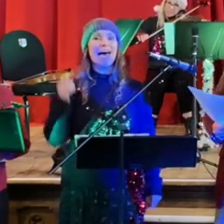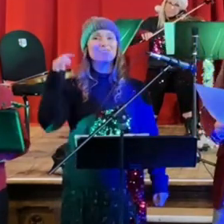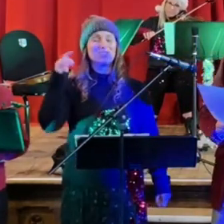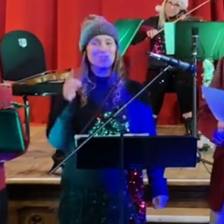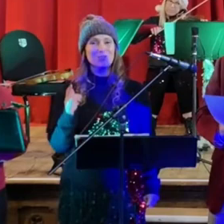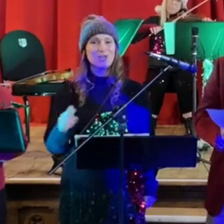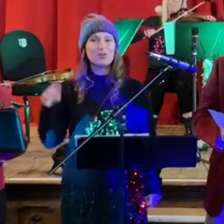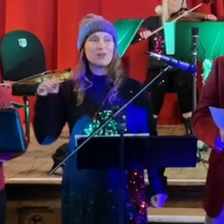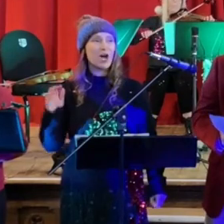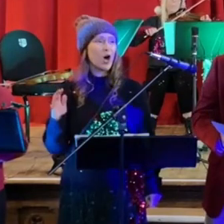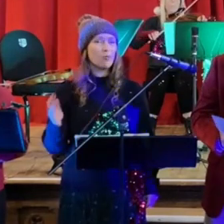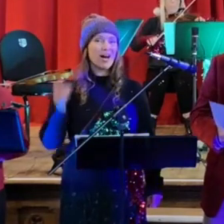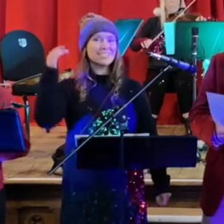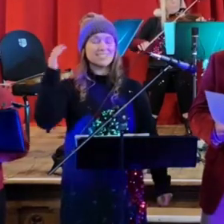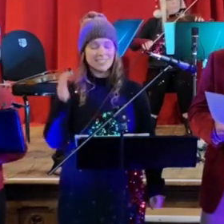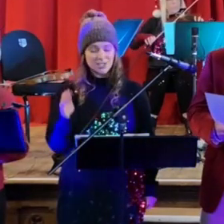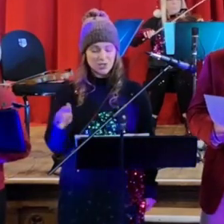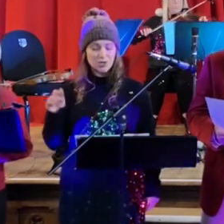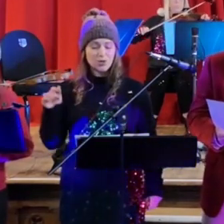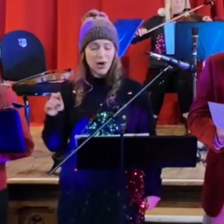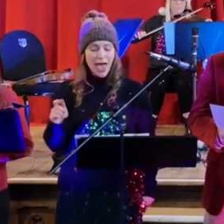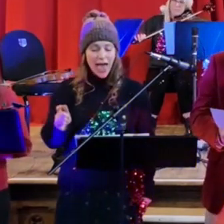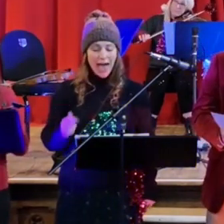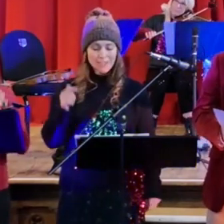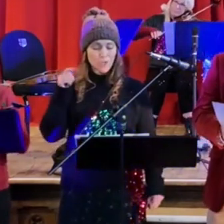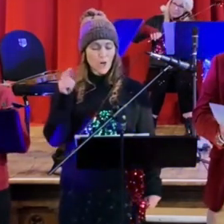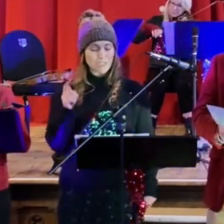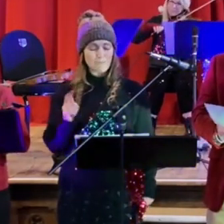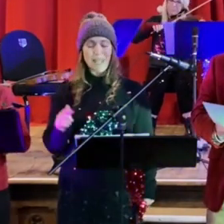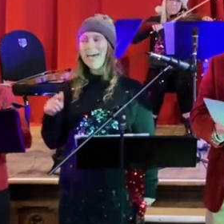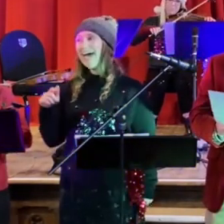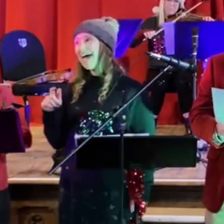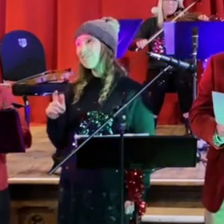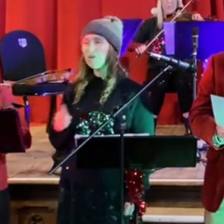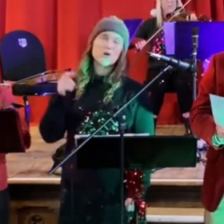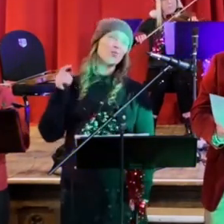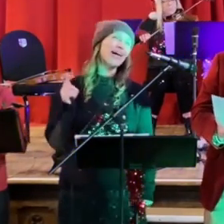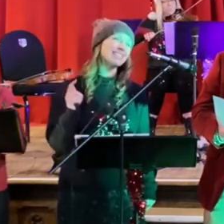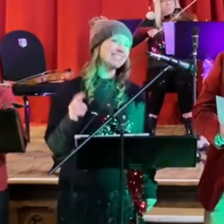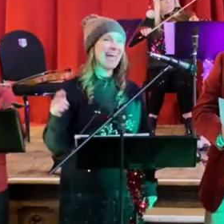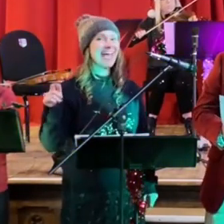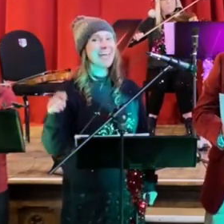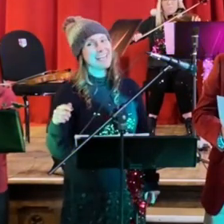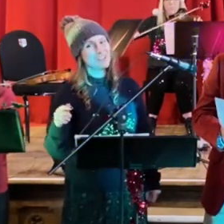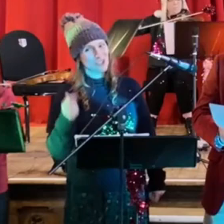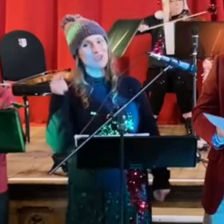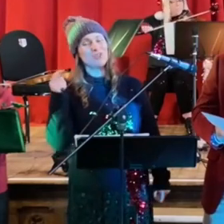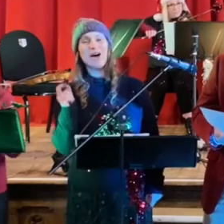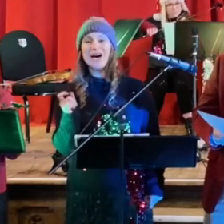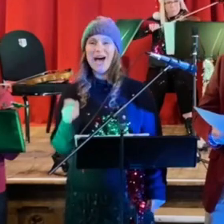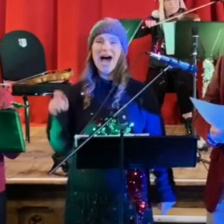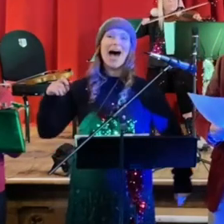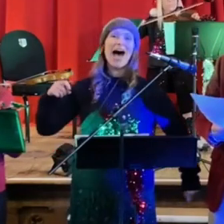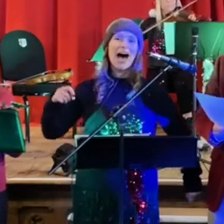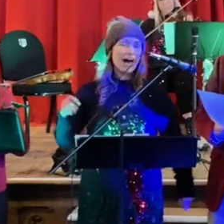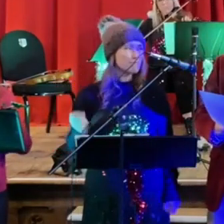to you your wassail too, and God bless you and send you a happy